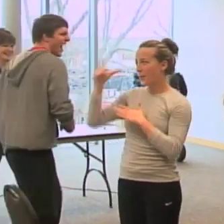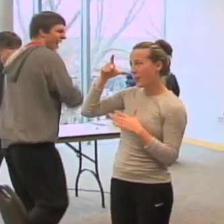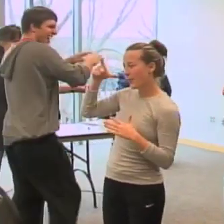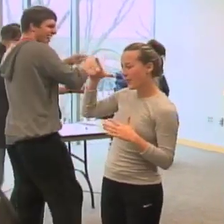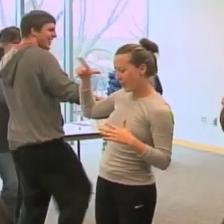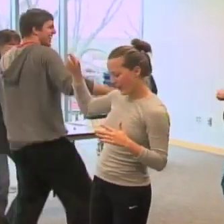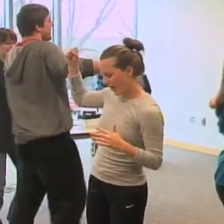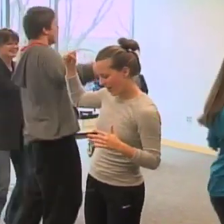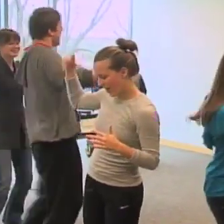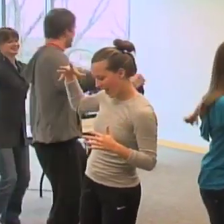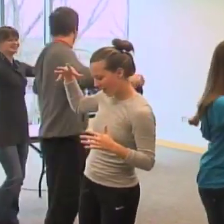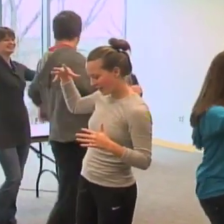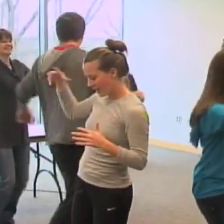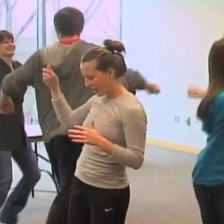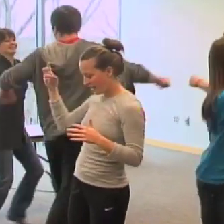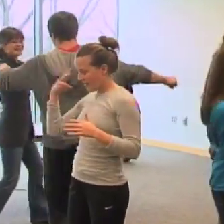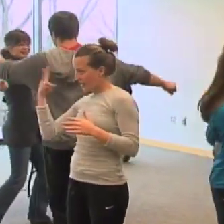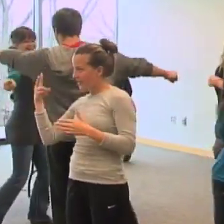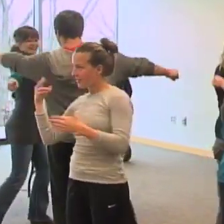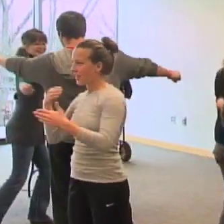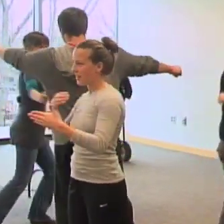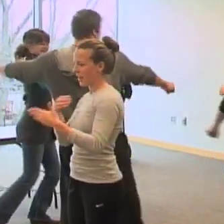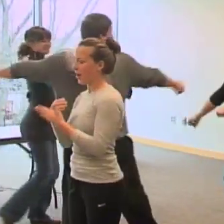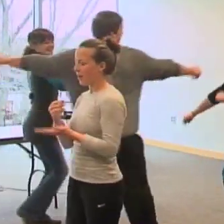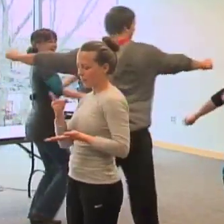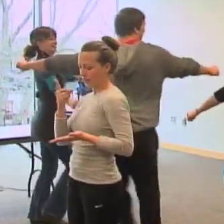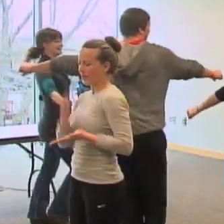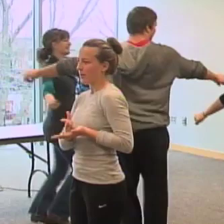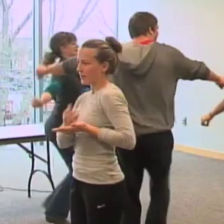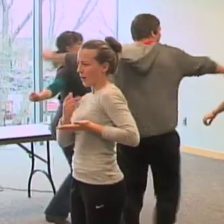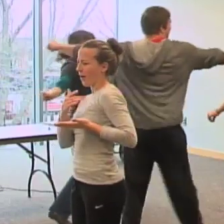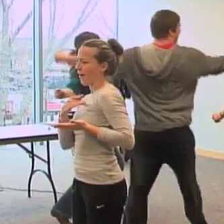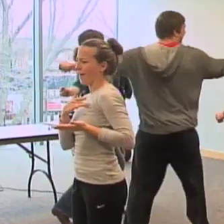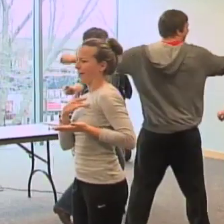know what ASL is or wondered how deaf people communicate, this is the place to do it.